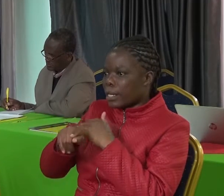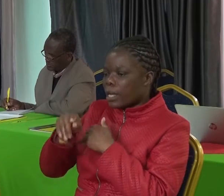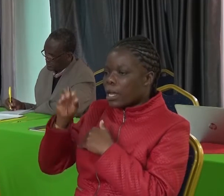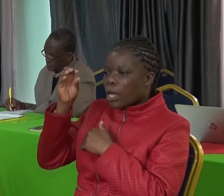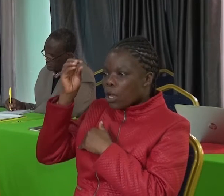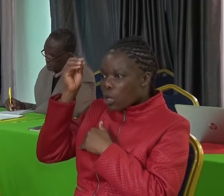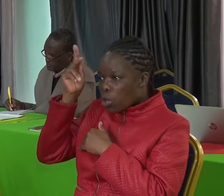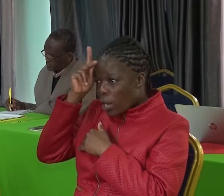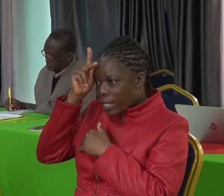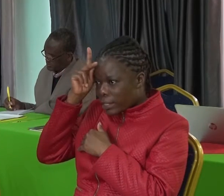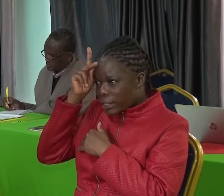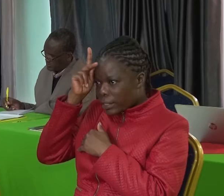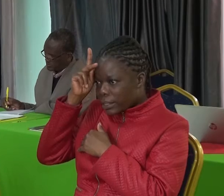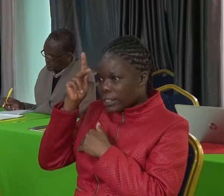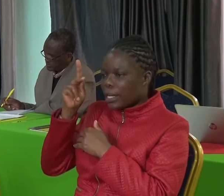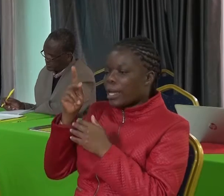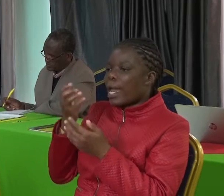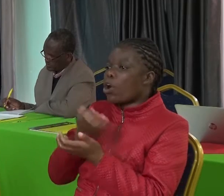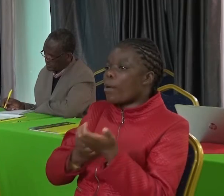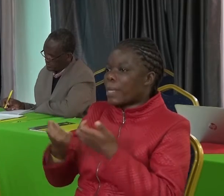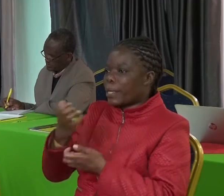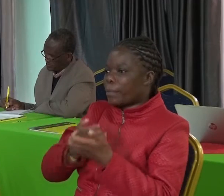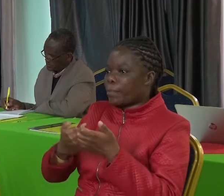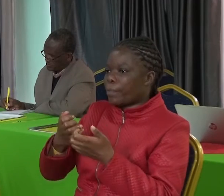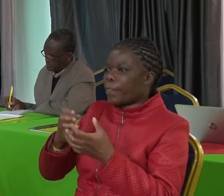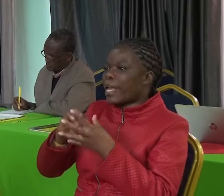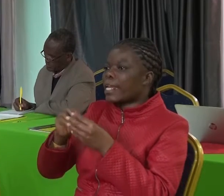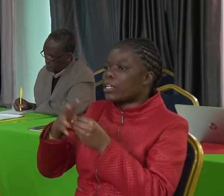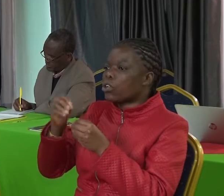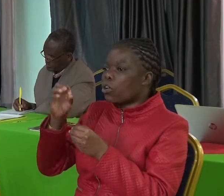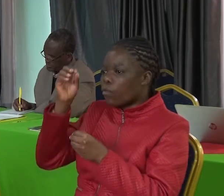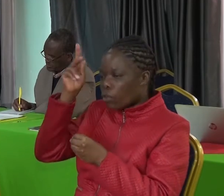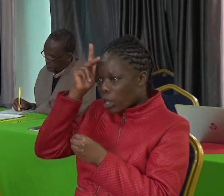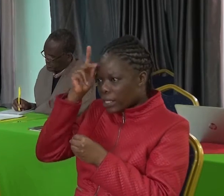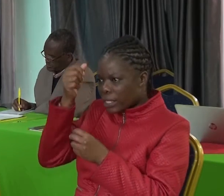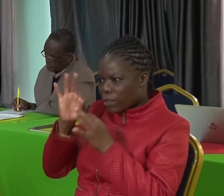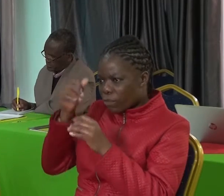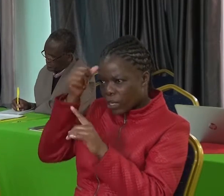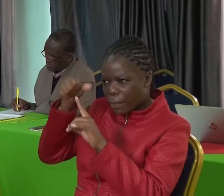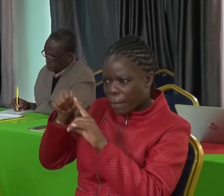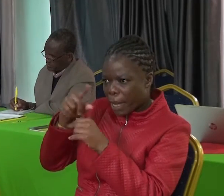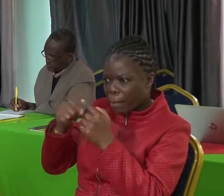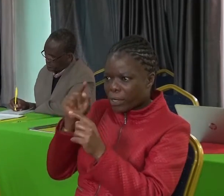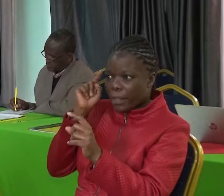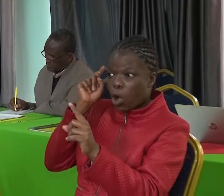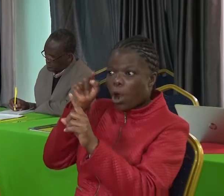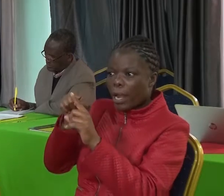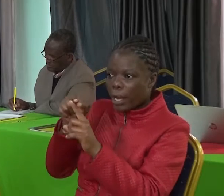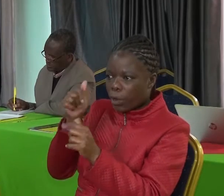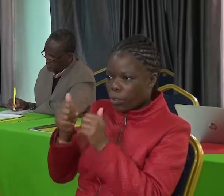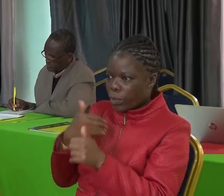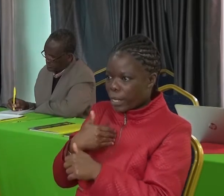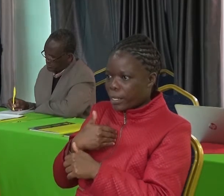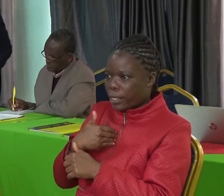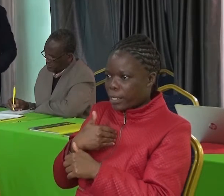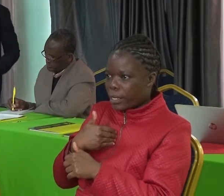economy, creation of knowledge economy. If you remember the goal, and we are going with goal number 4